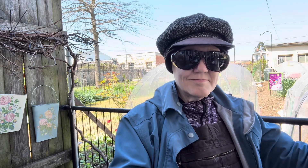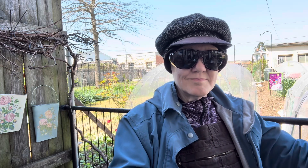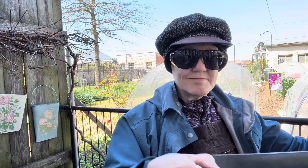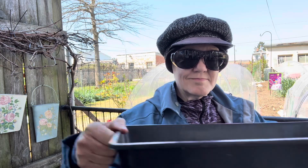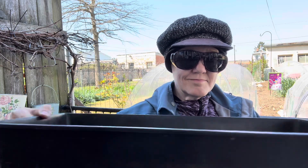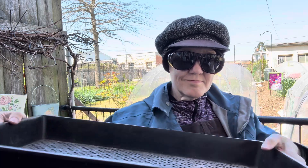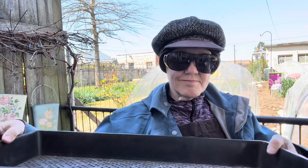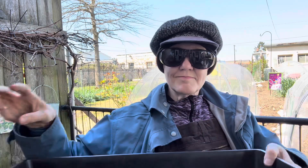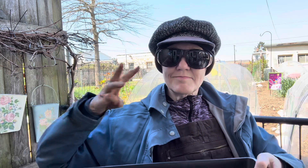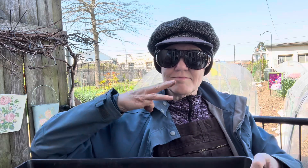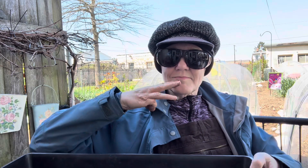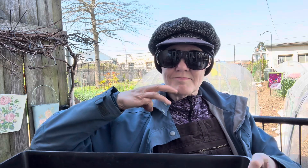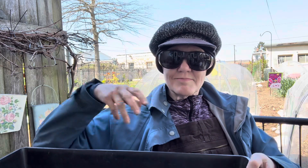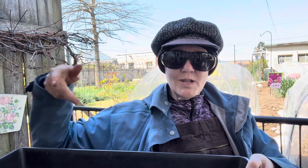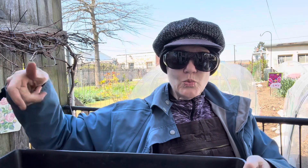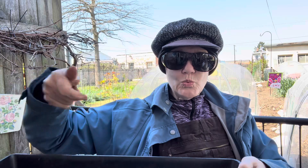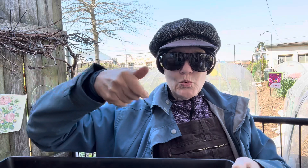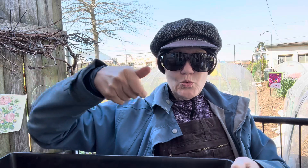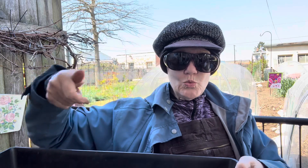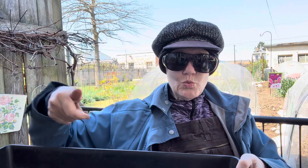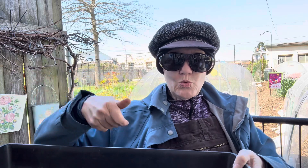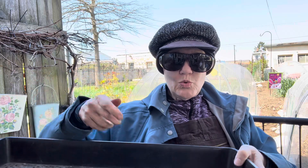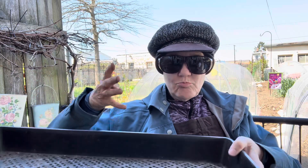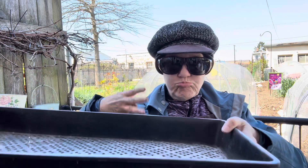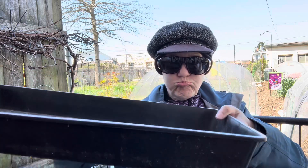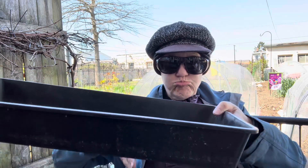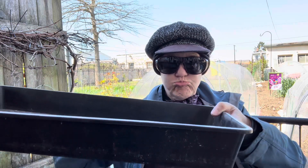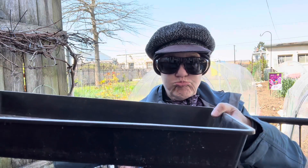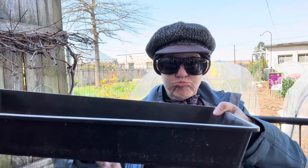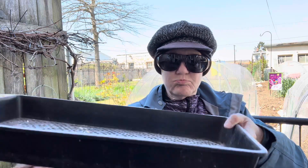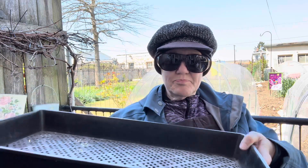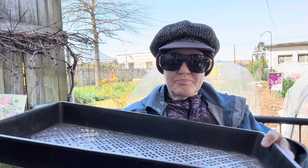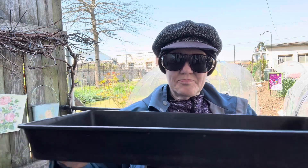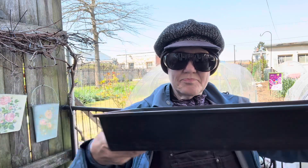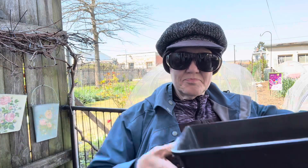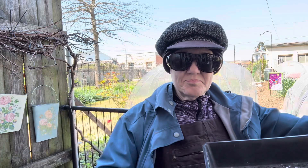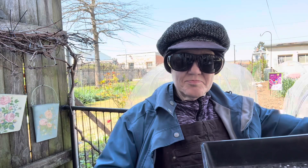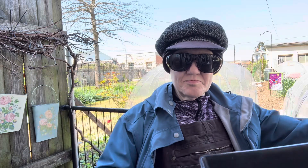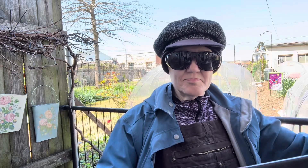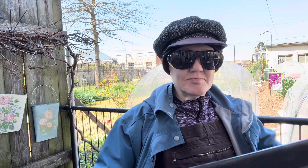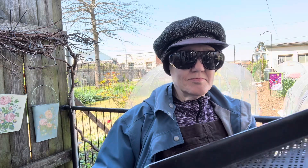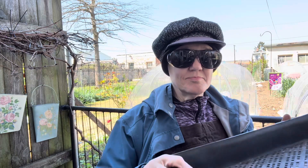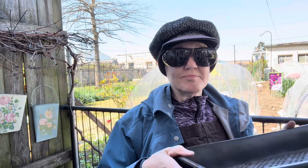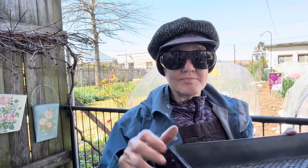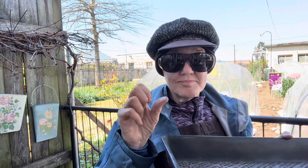and that way I can take the mesh tray out for watering, and it can drain, and then I can put it back in.